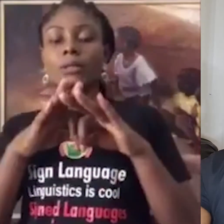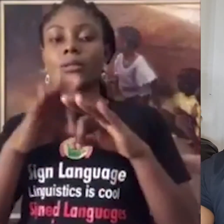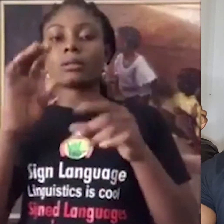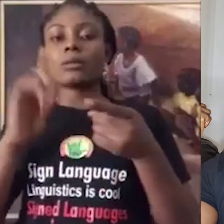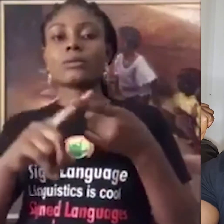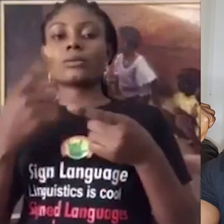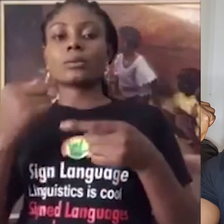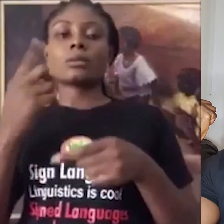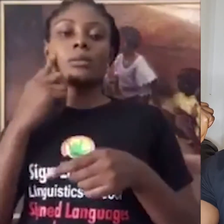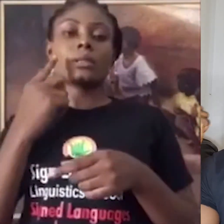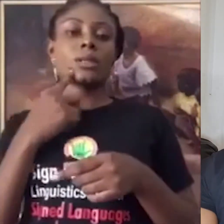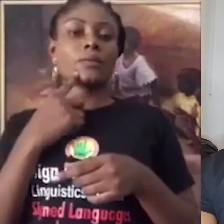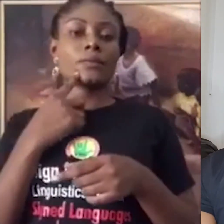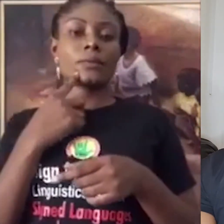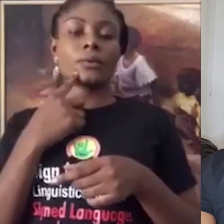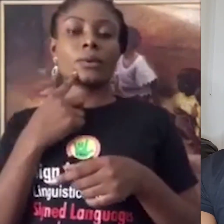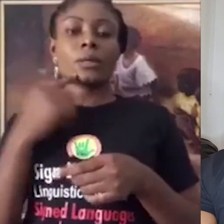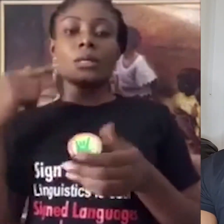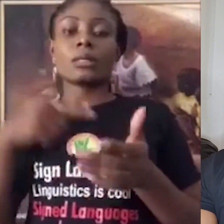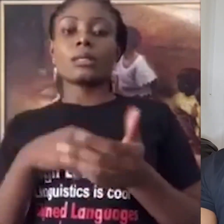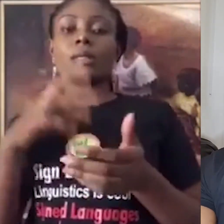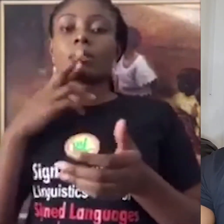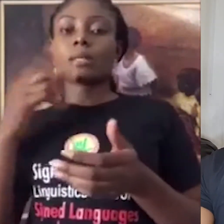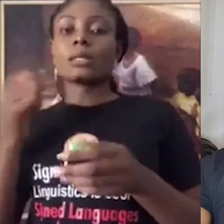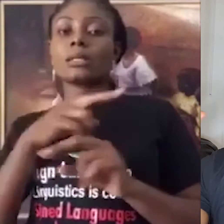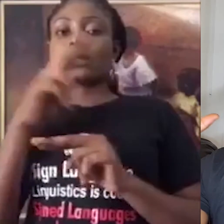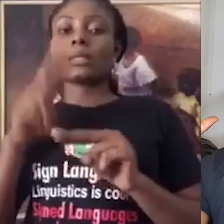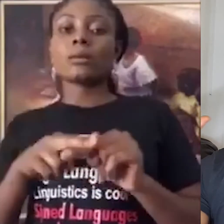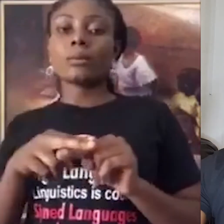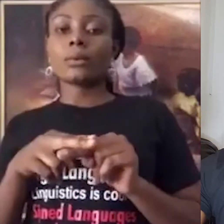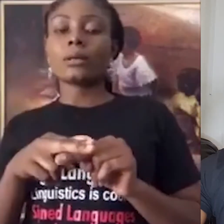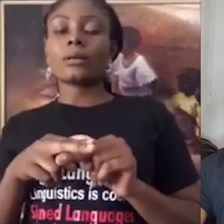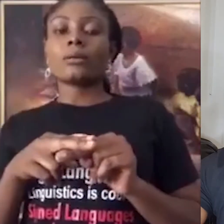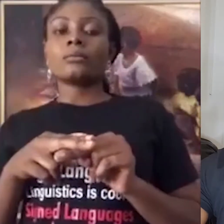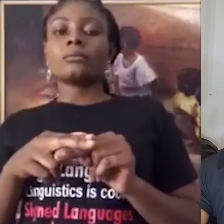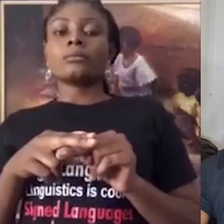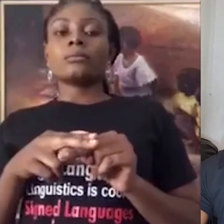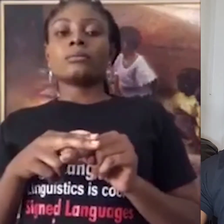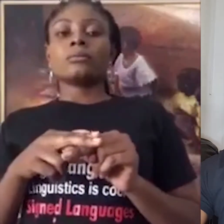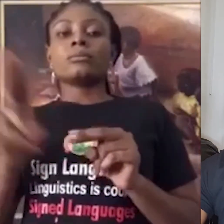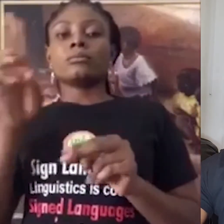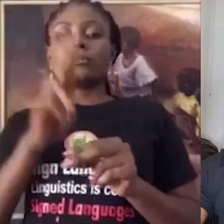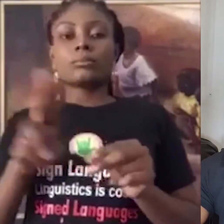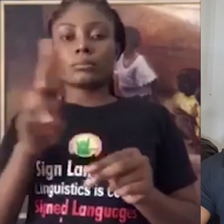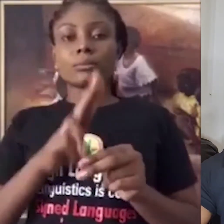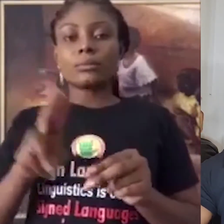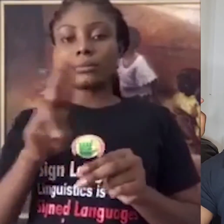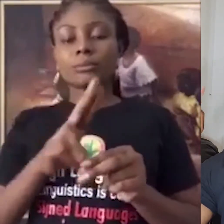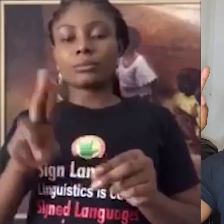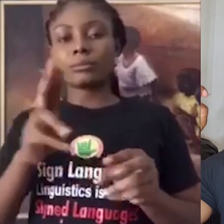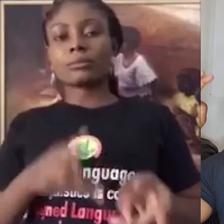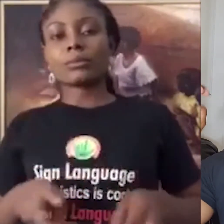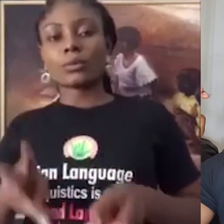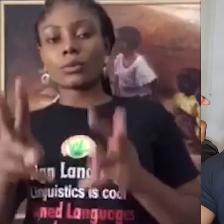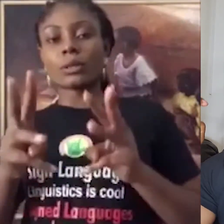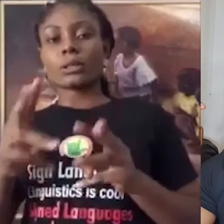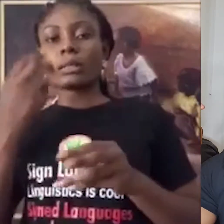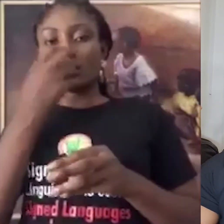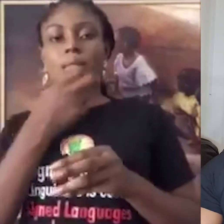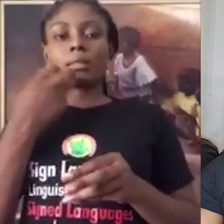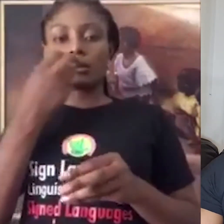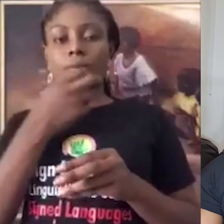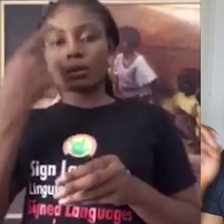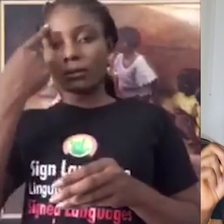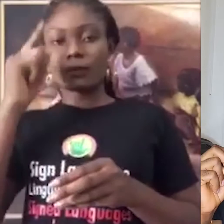important to the deaf. These are the natural articulators of quote